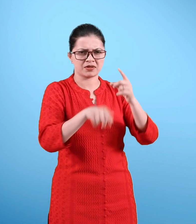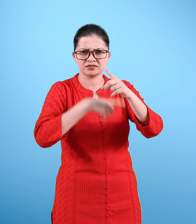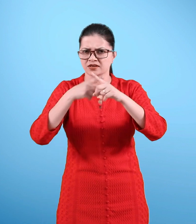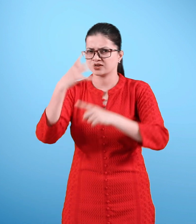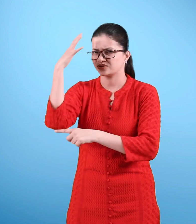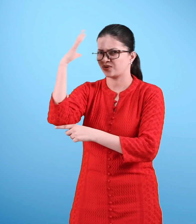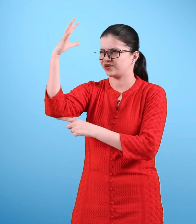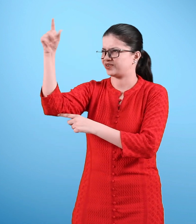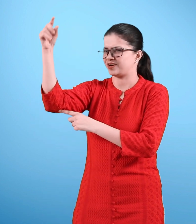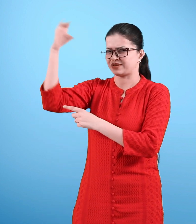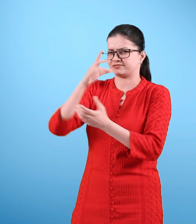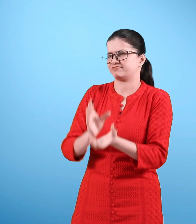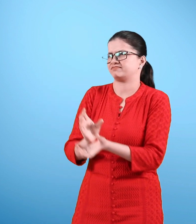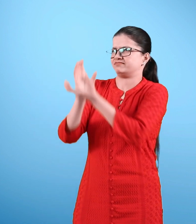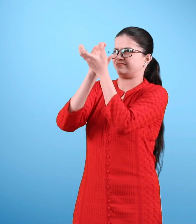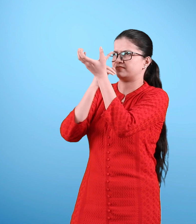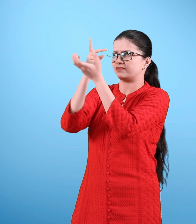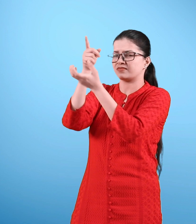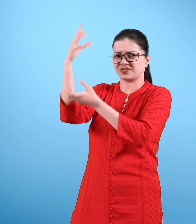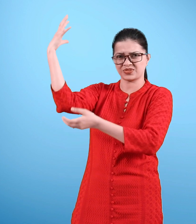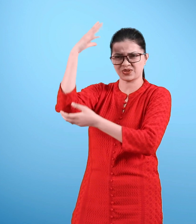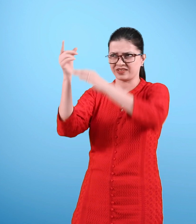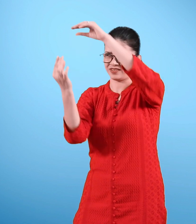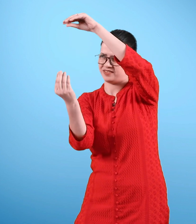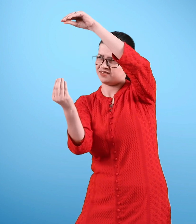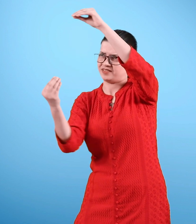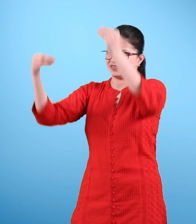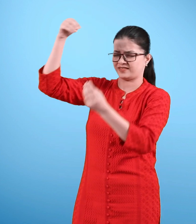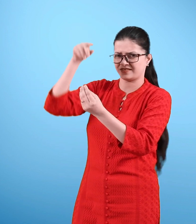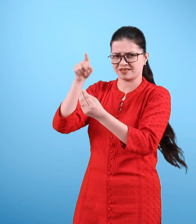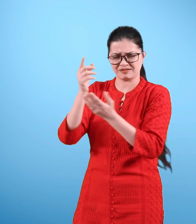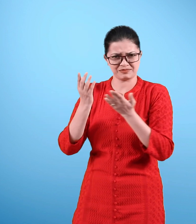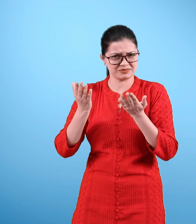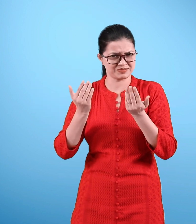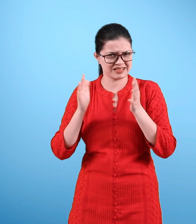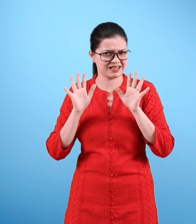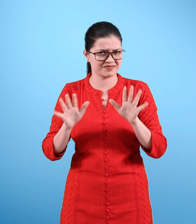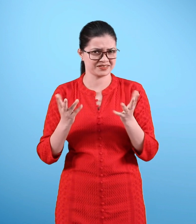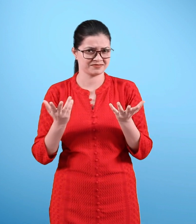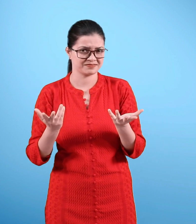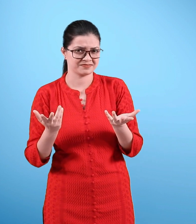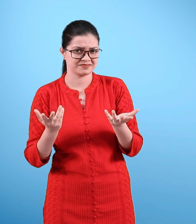What about the images of the sun? Did we notice them to be upside down or anything like that?